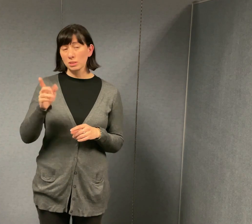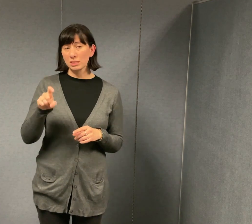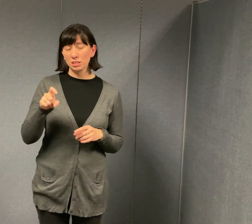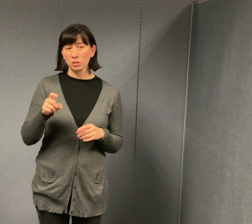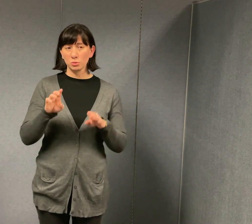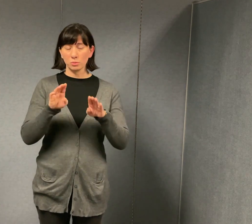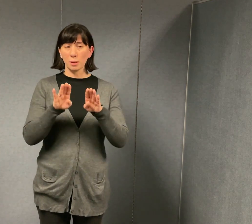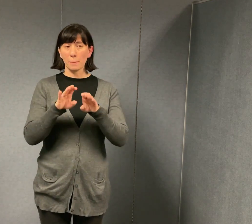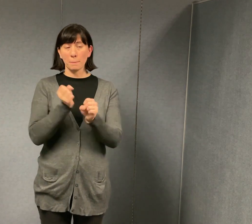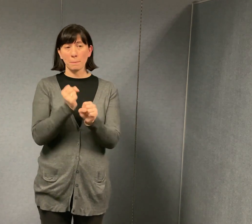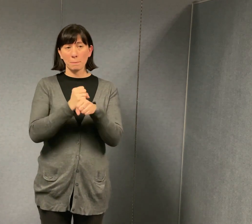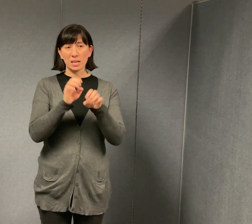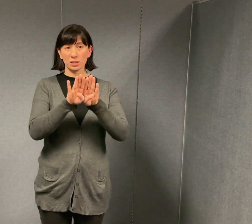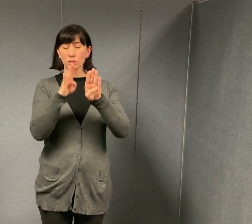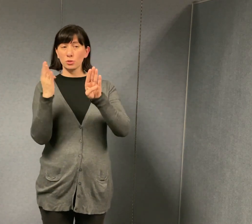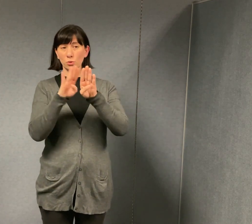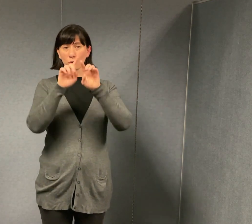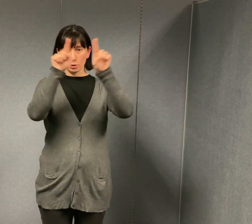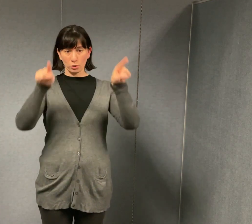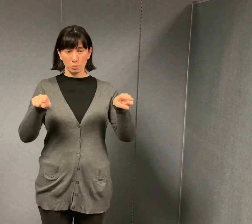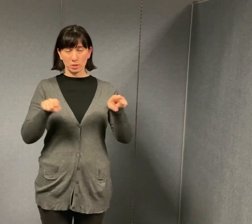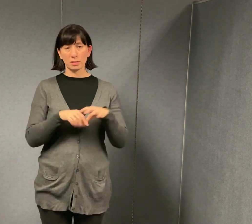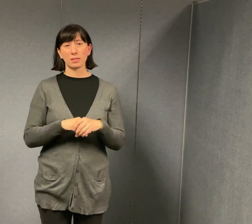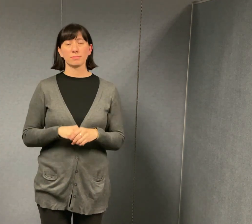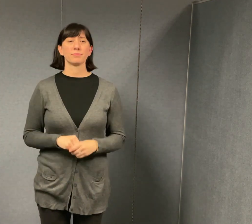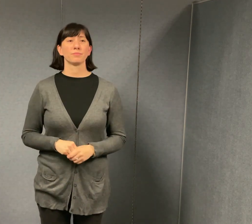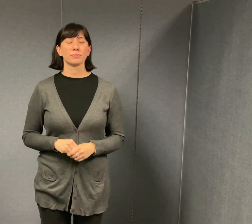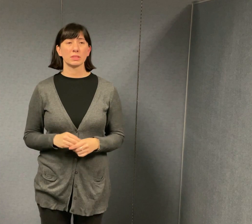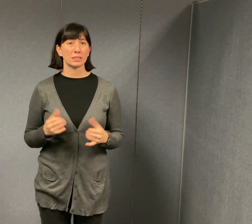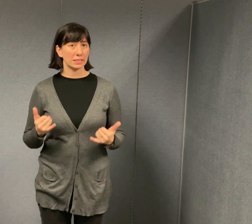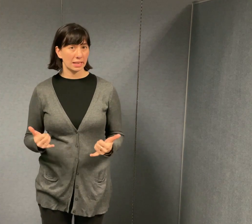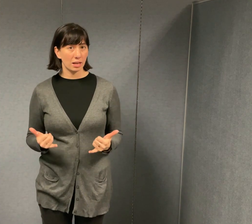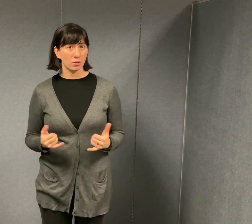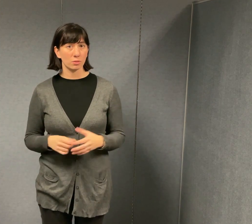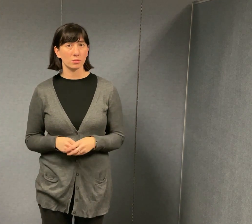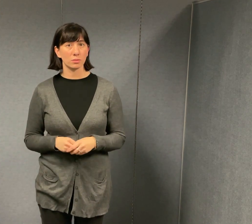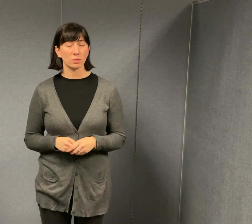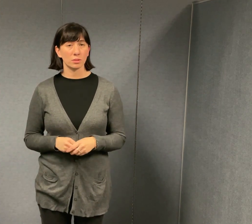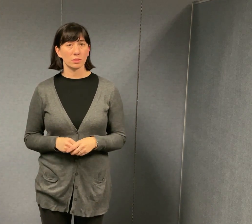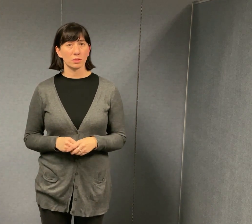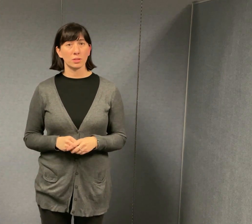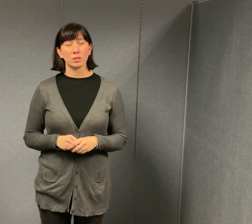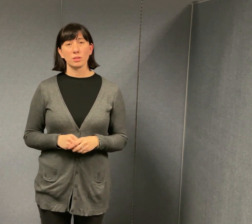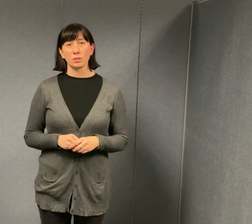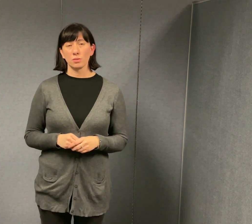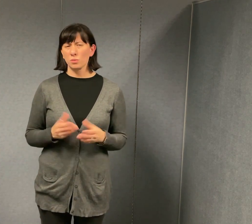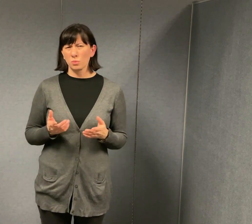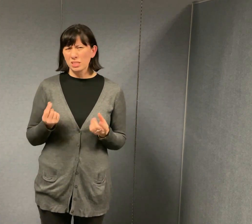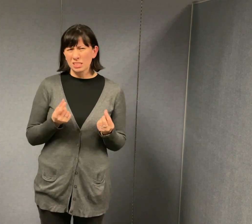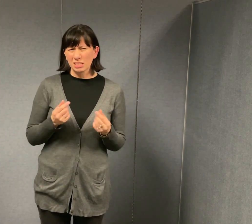Now, what do we need to do next? That's right, you got it. We need to